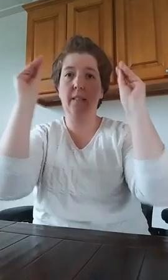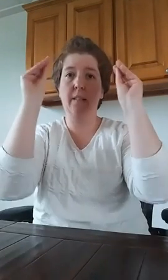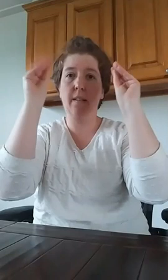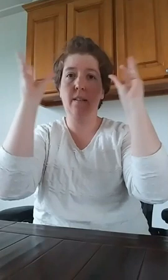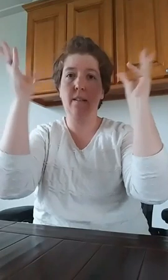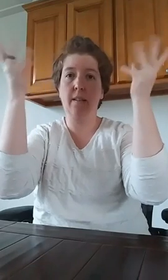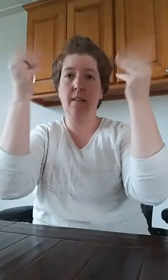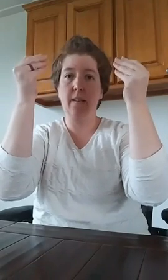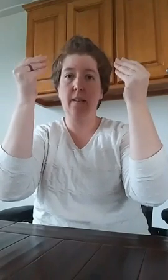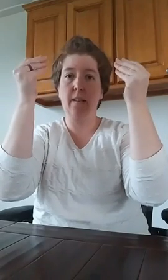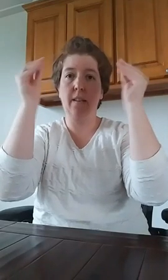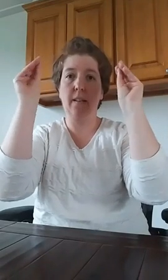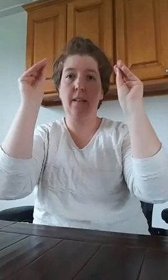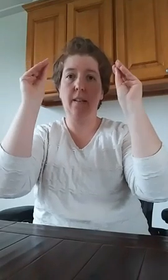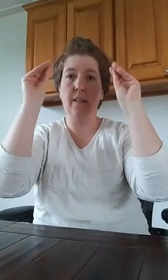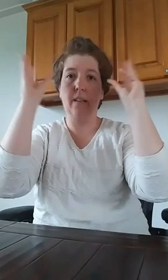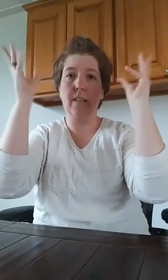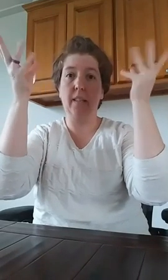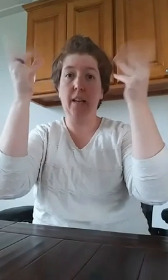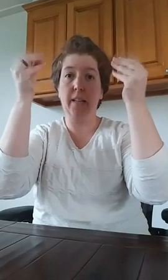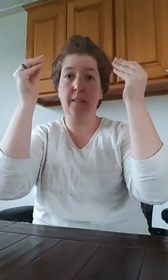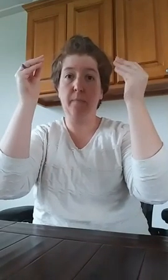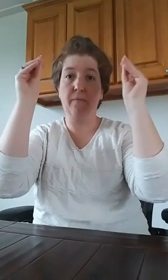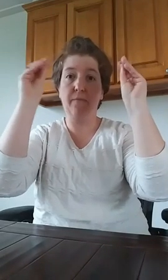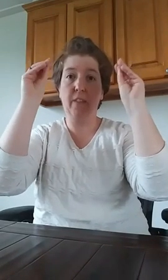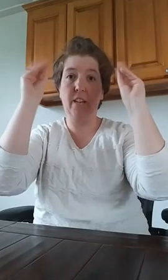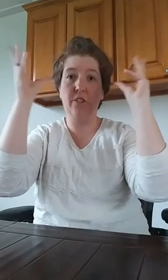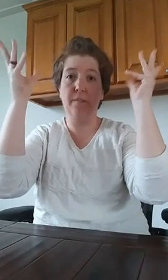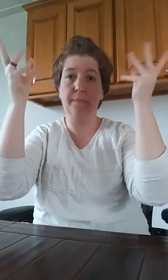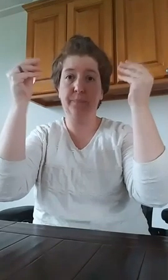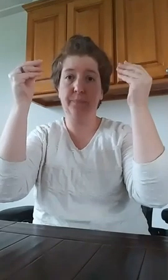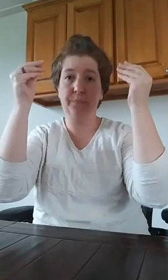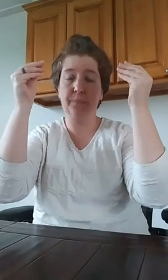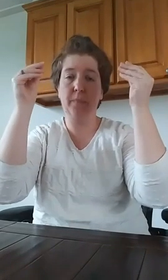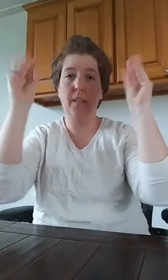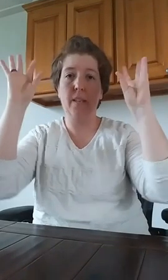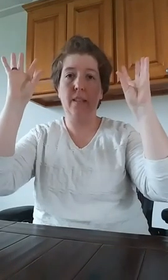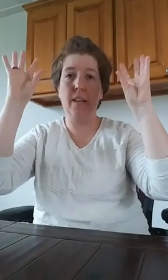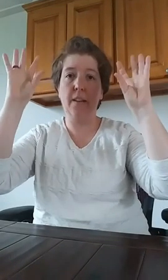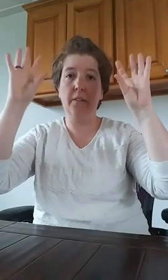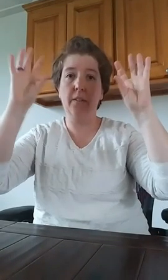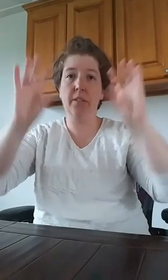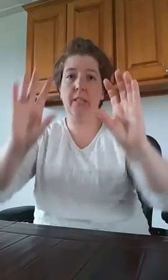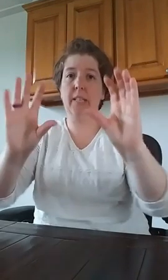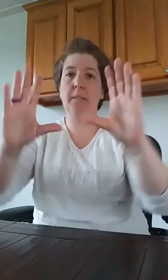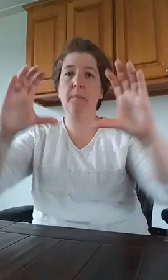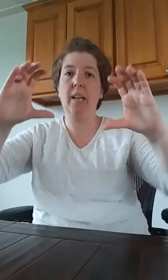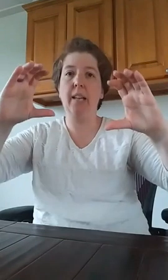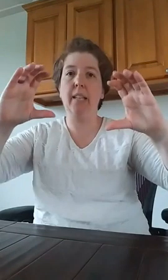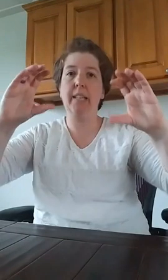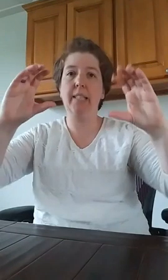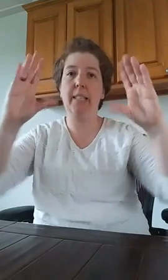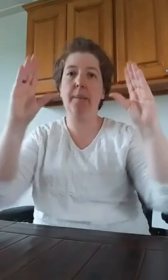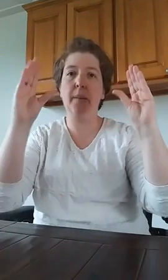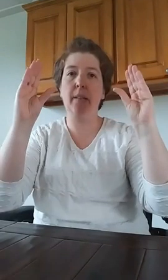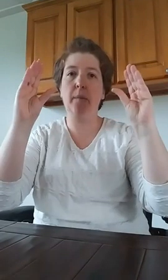like the lights flashing the others it's kind of like a seat but a little